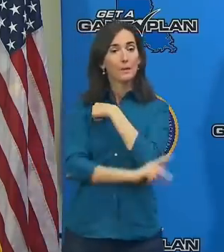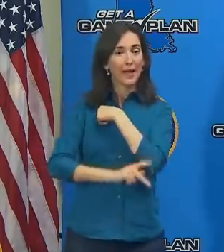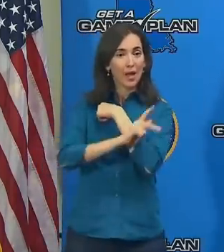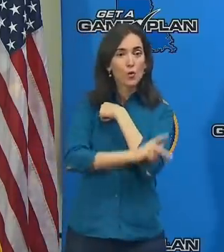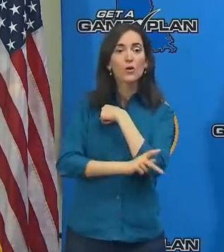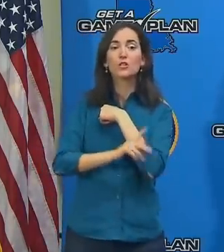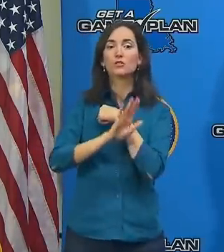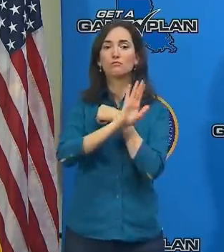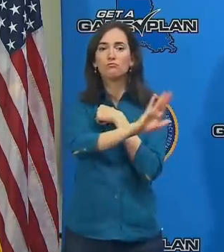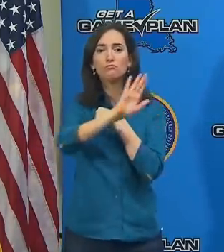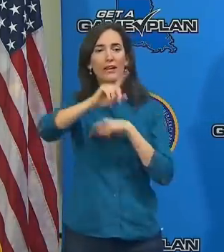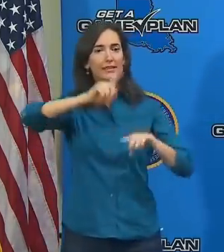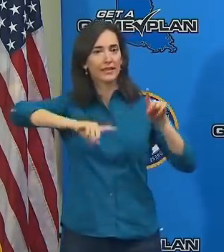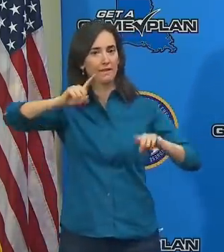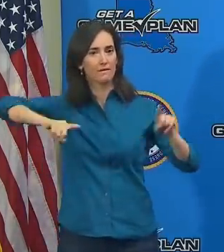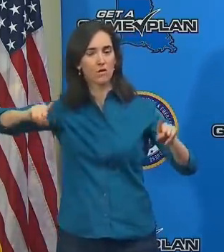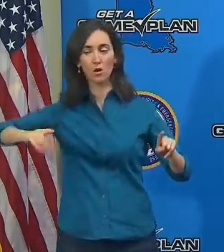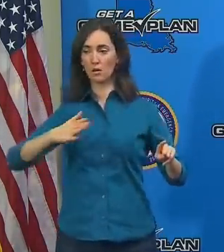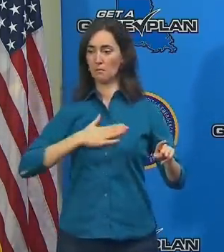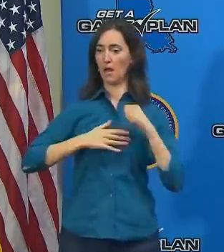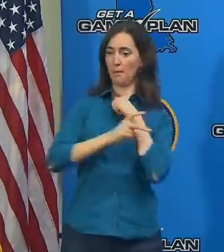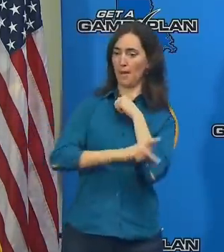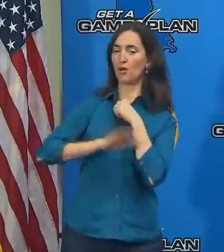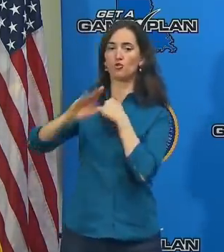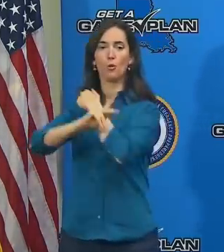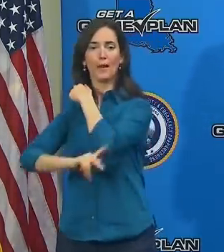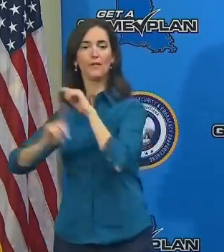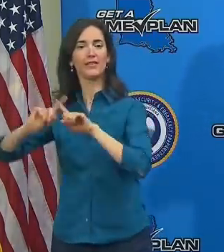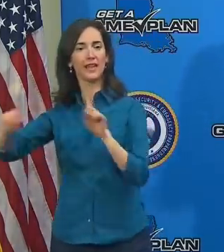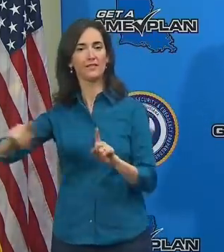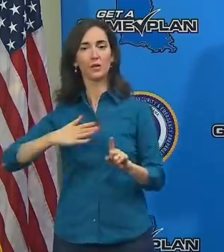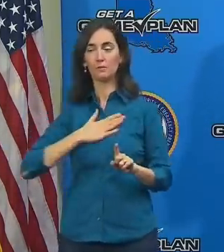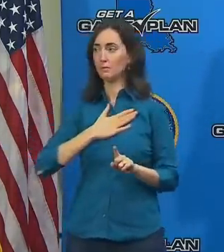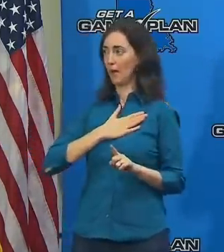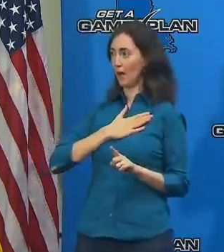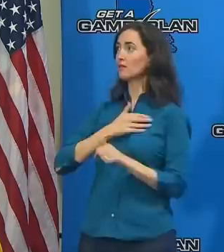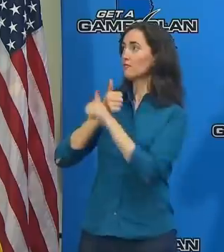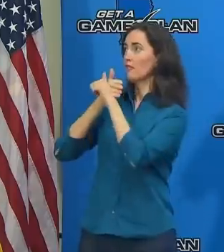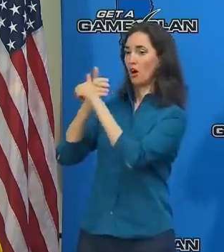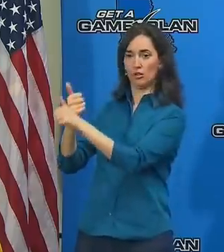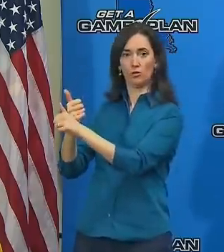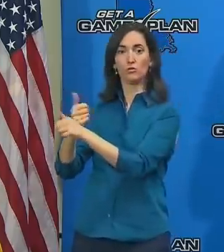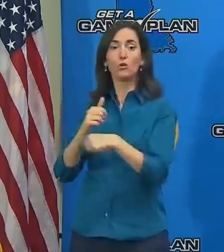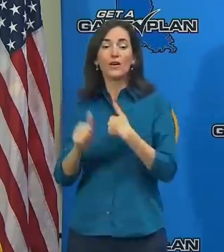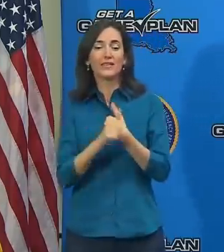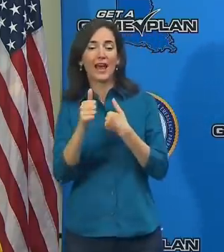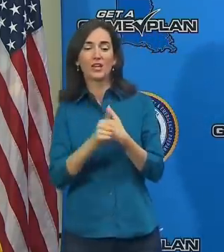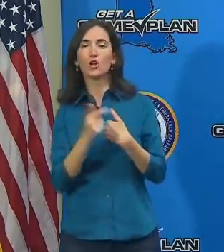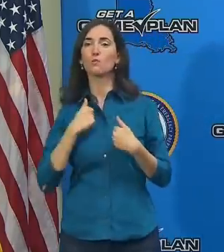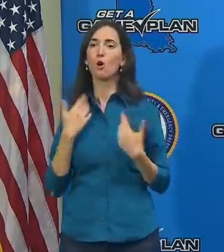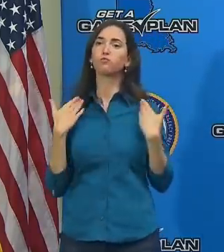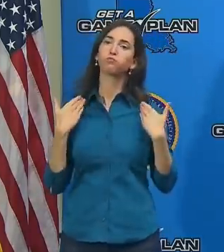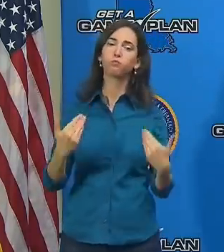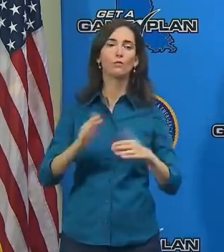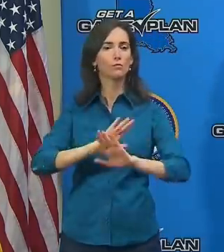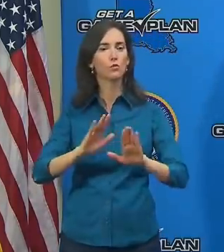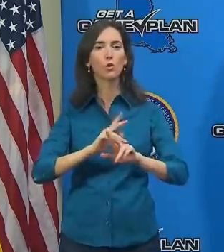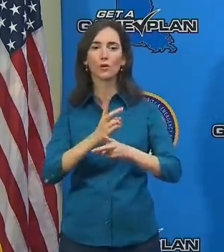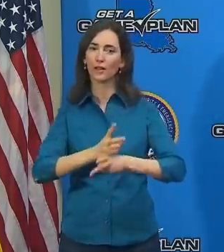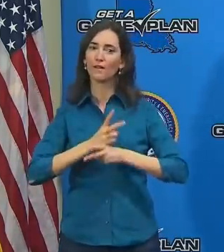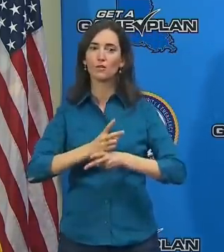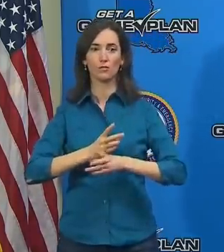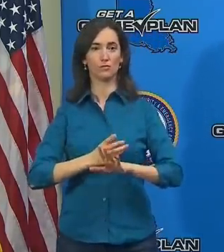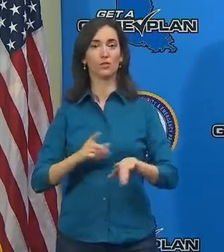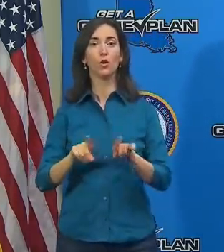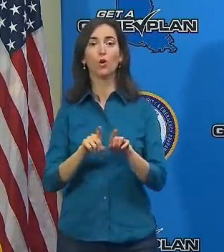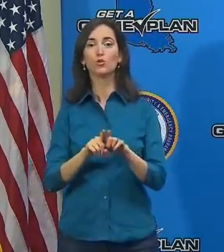mind. And so please honor these curfews and avoid needless risk to your own safety and that of your family. And please, again, keep